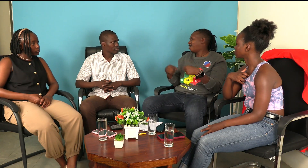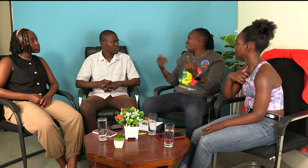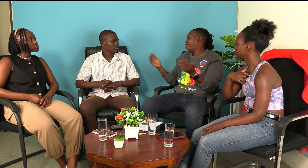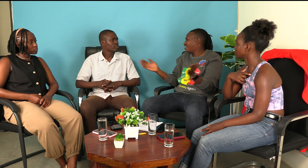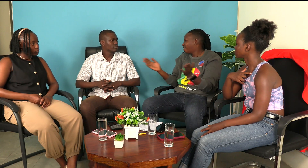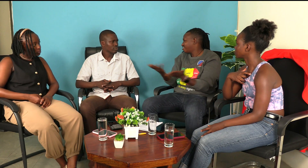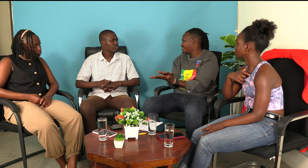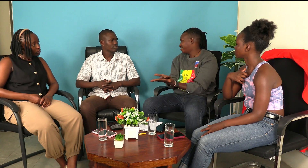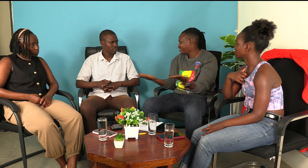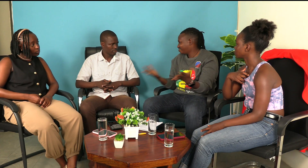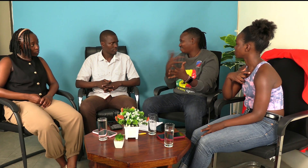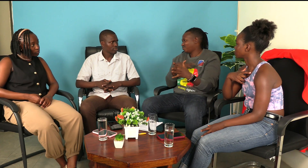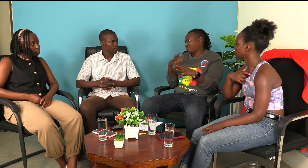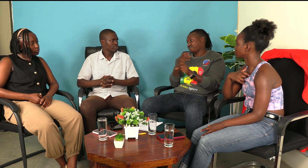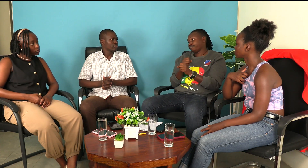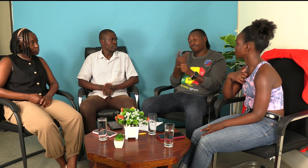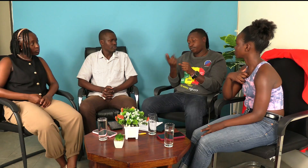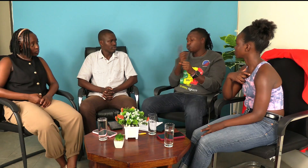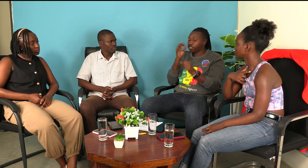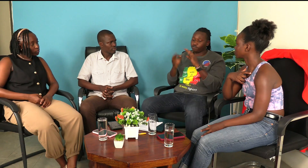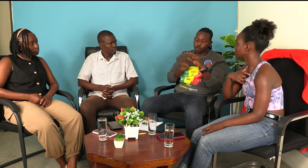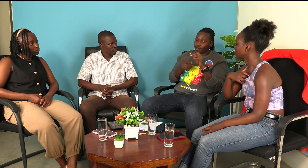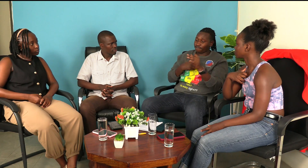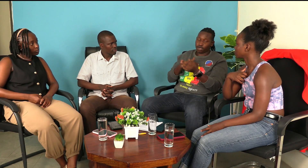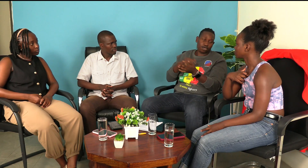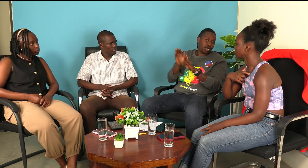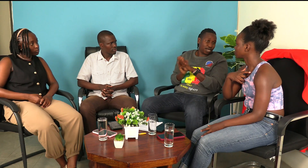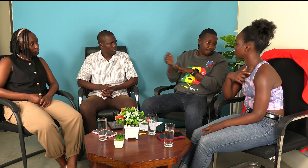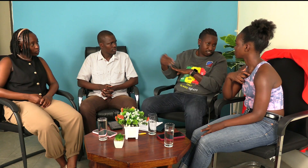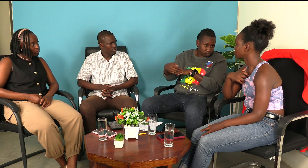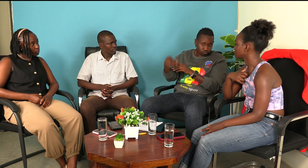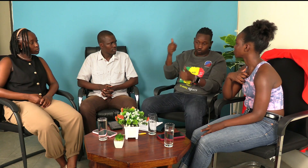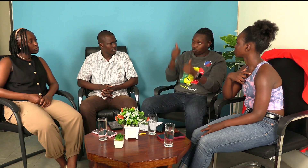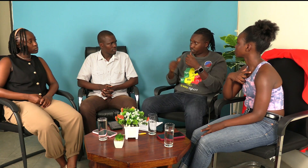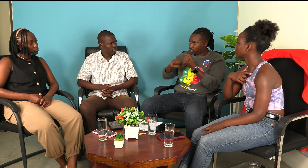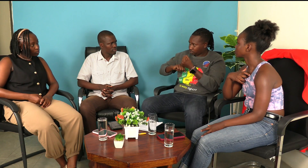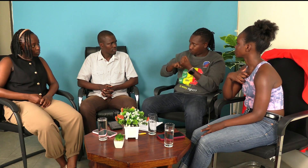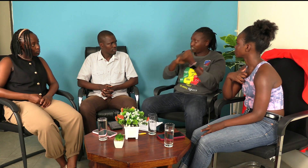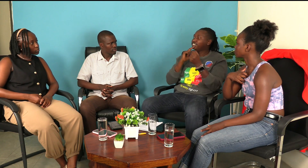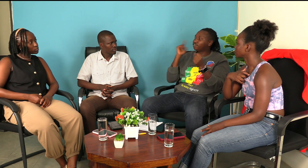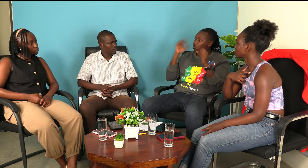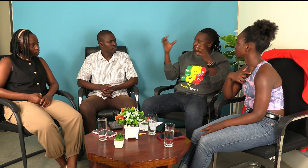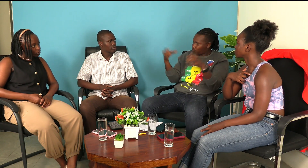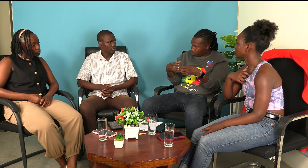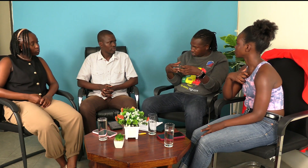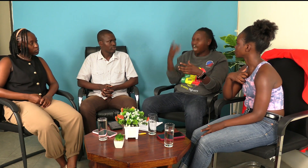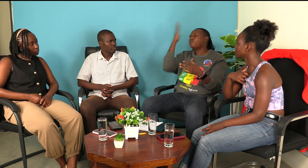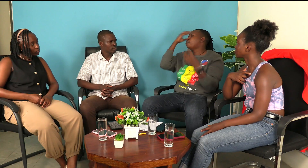have. We don't have even a person who can be able and a doctor who can encourage and assist. But if we have